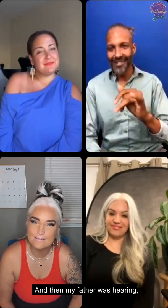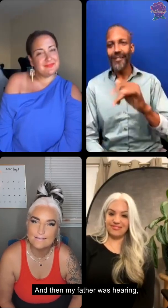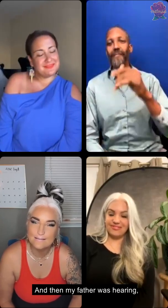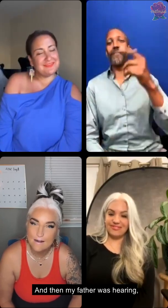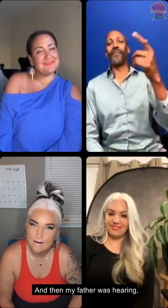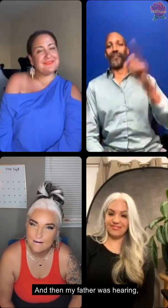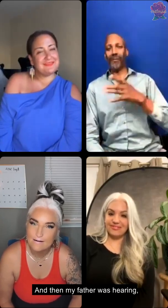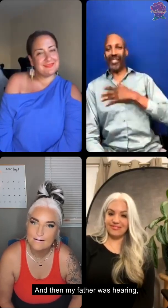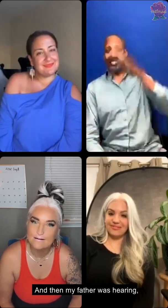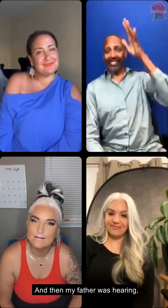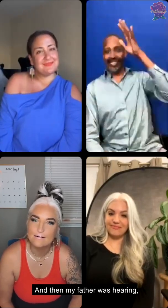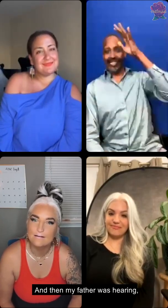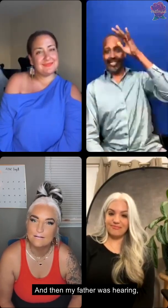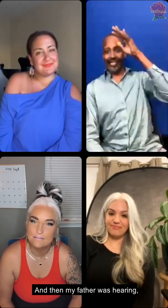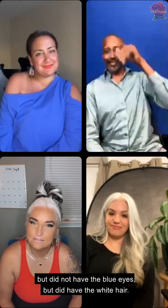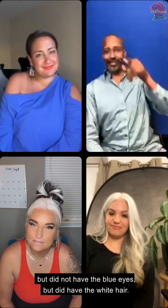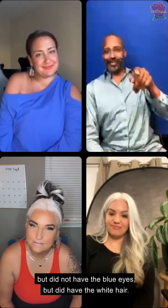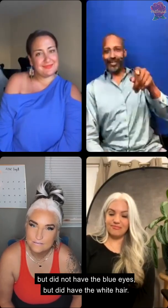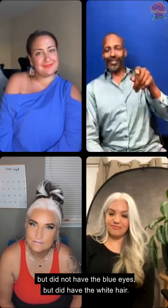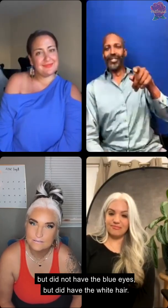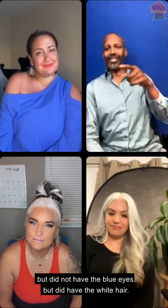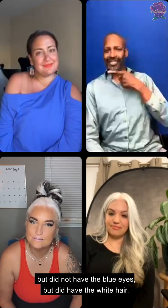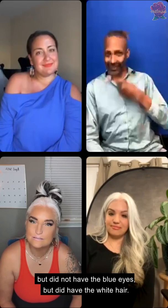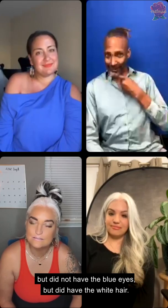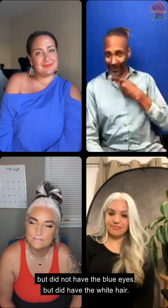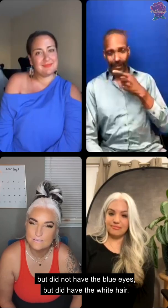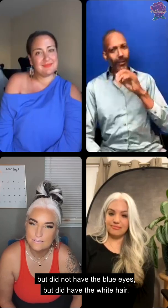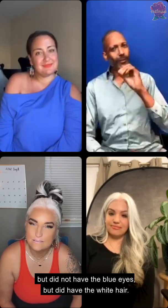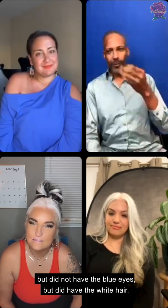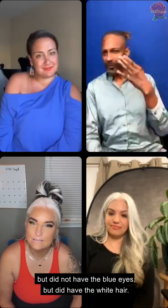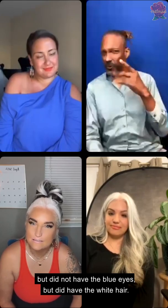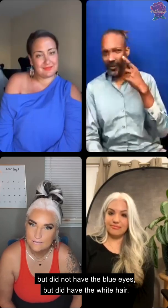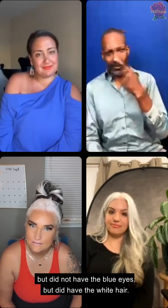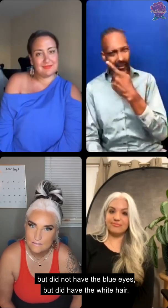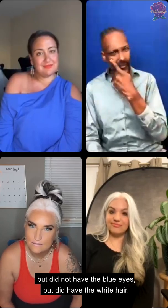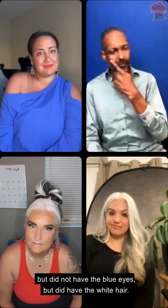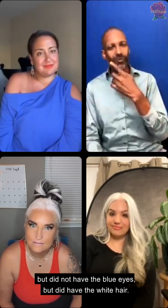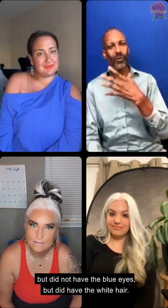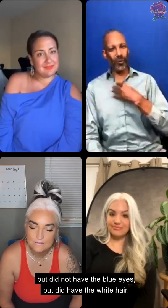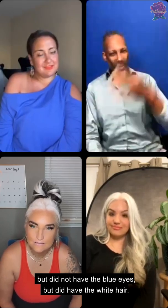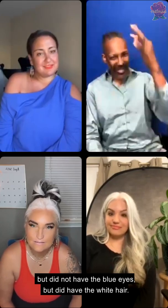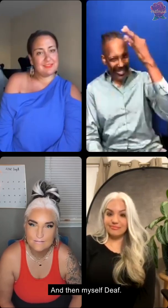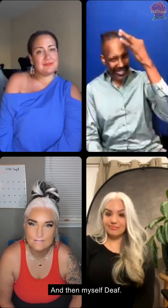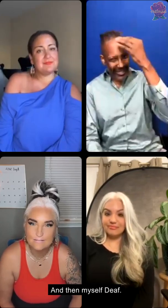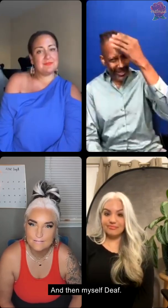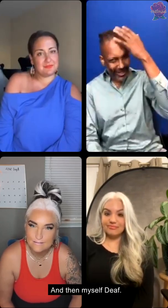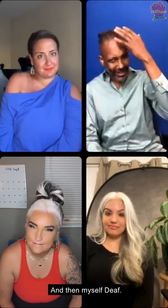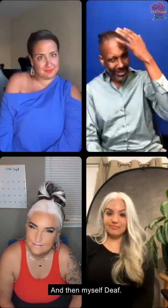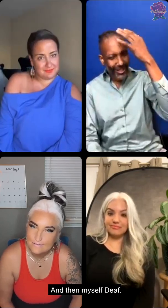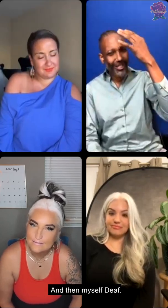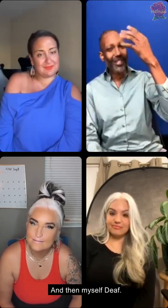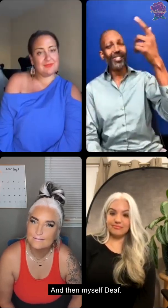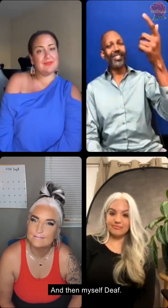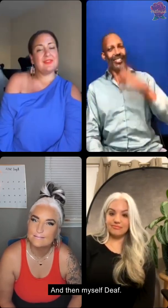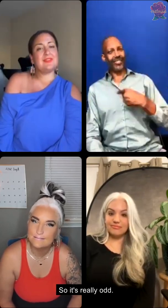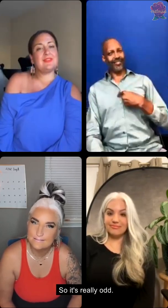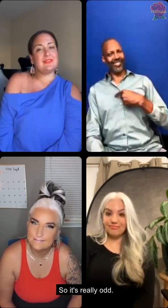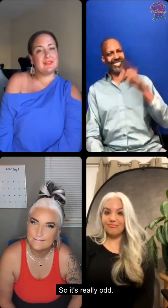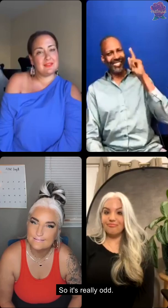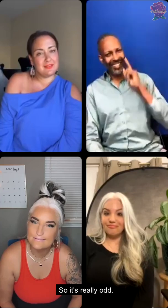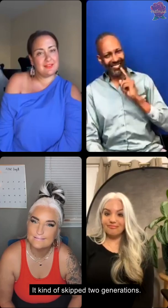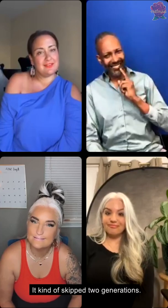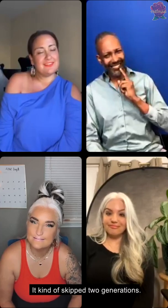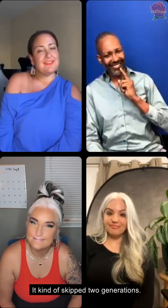then my father was hearing, but did not have the blue eyes, but did have the white hair. And then